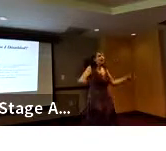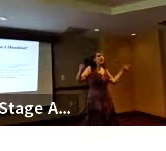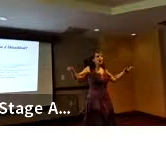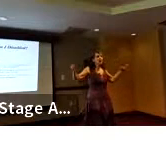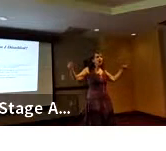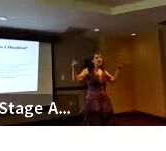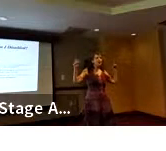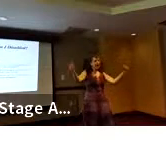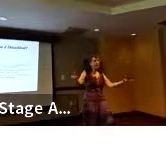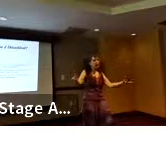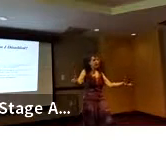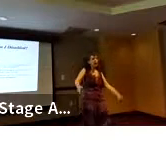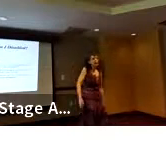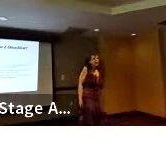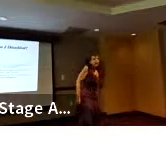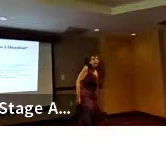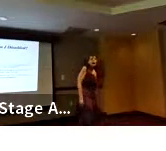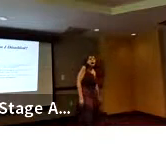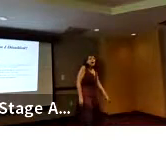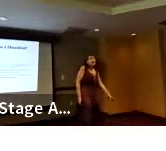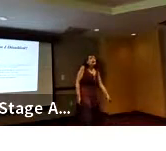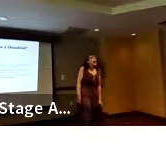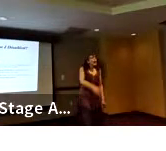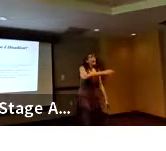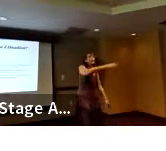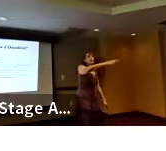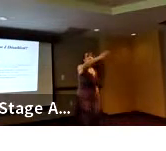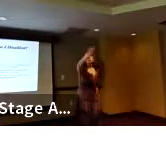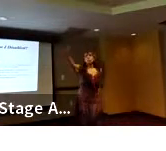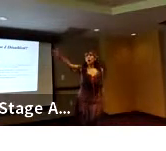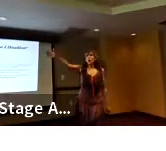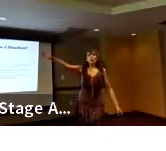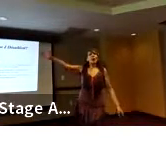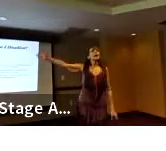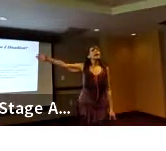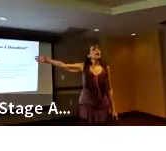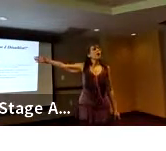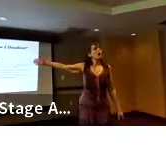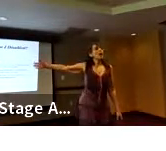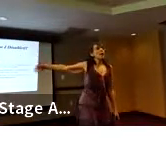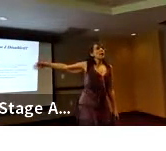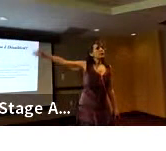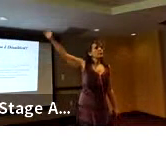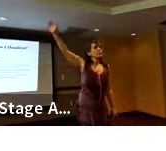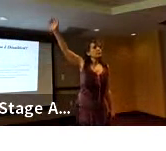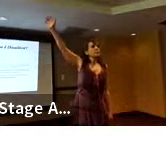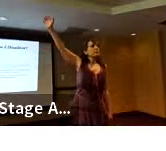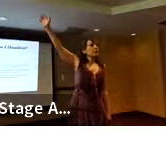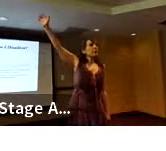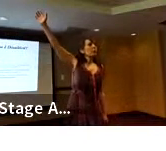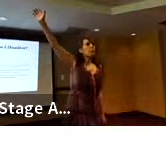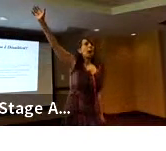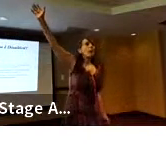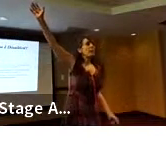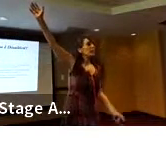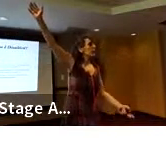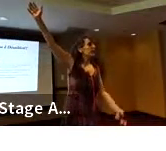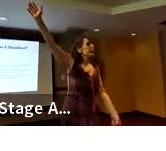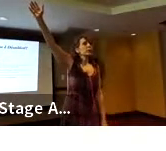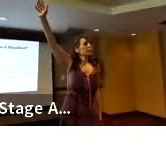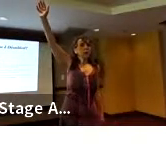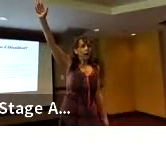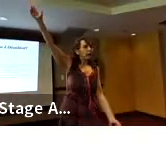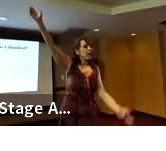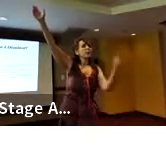here and we are all together. Anybody would want to weigh in on that? By all